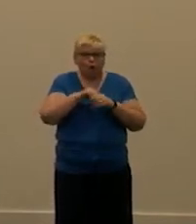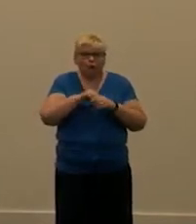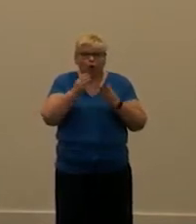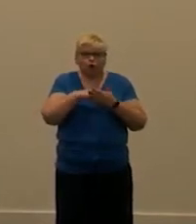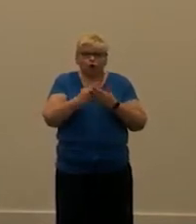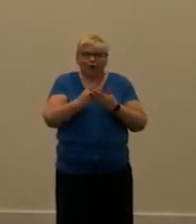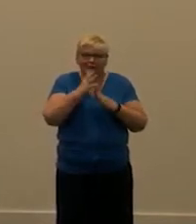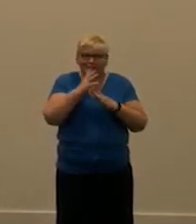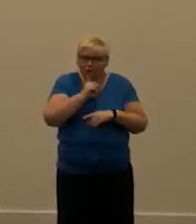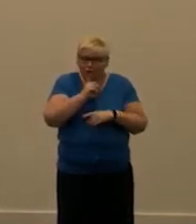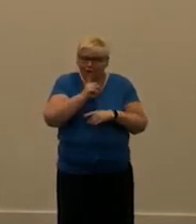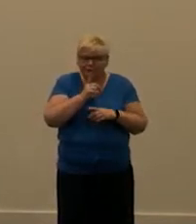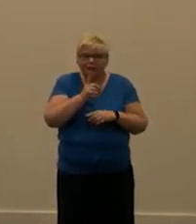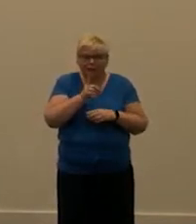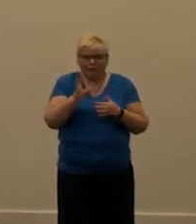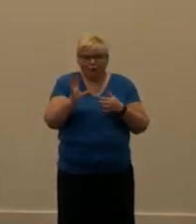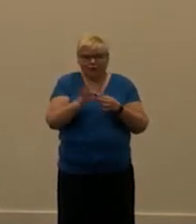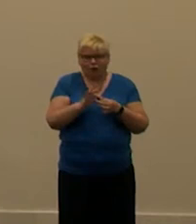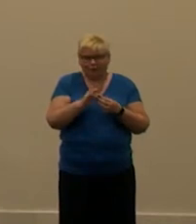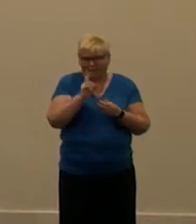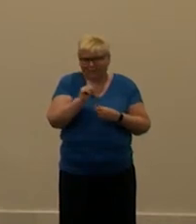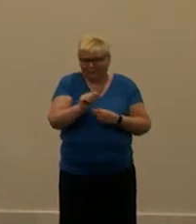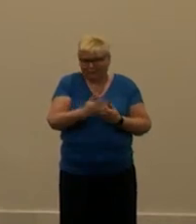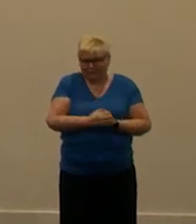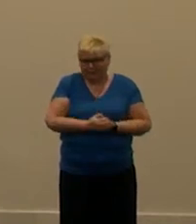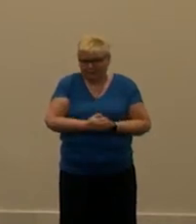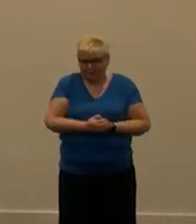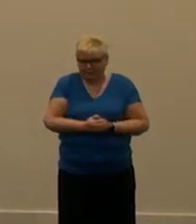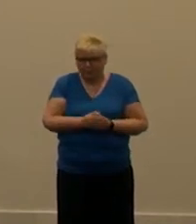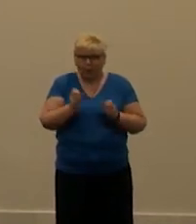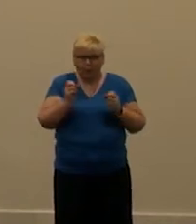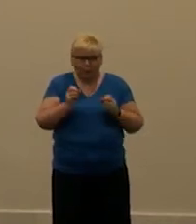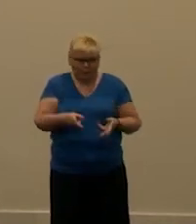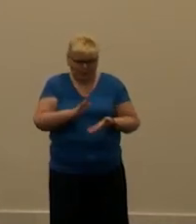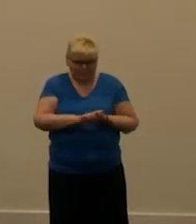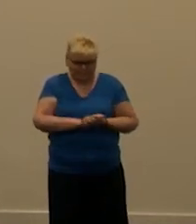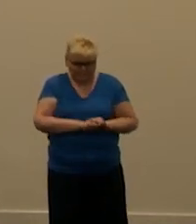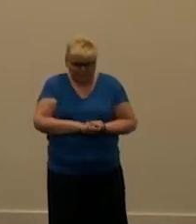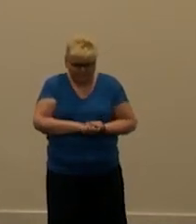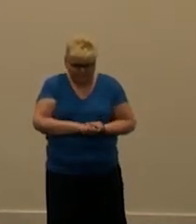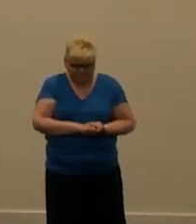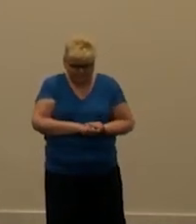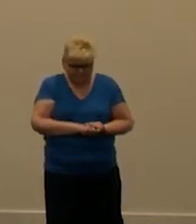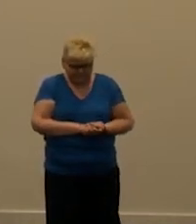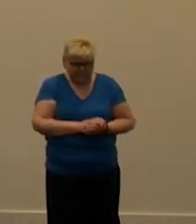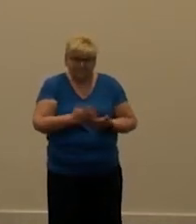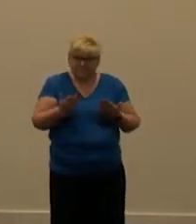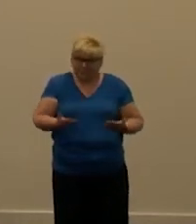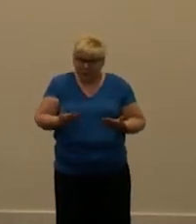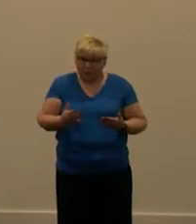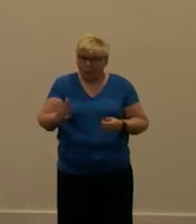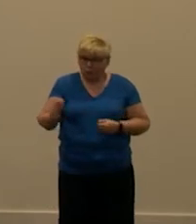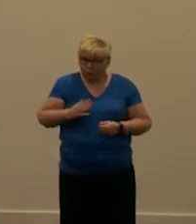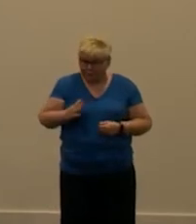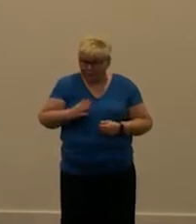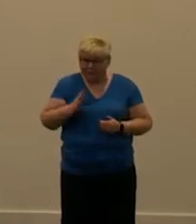also the speed as well. Okay, now we are ready. But